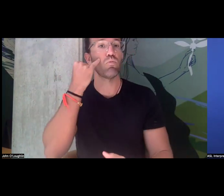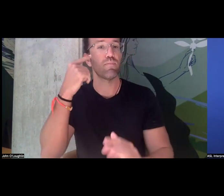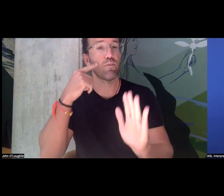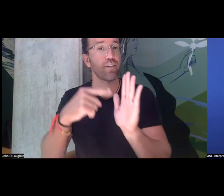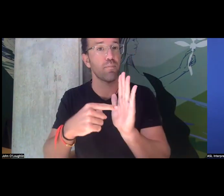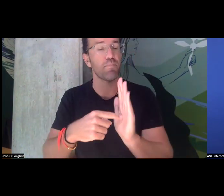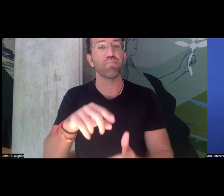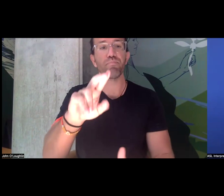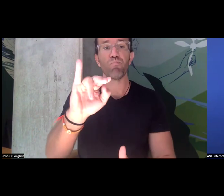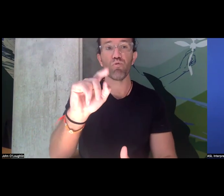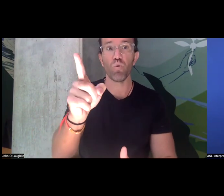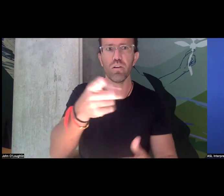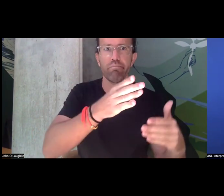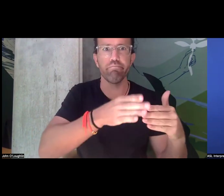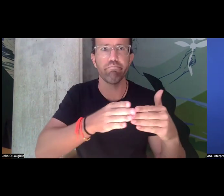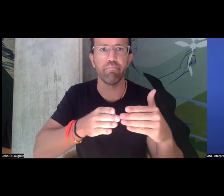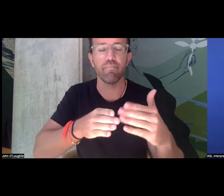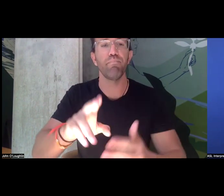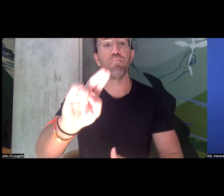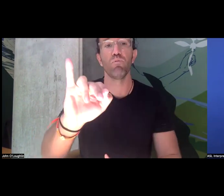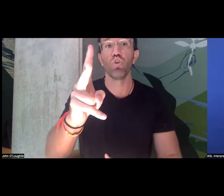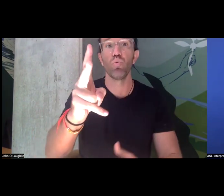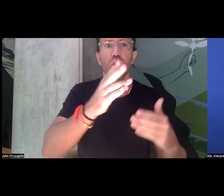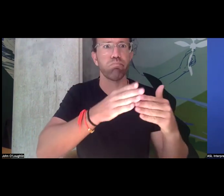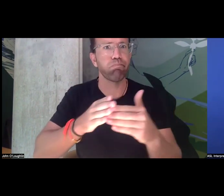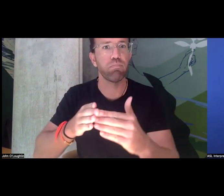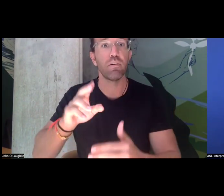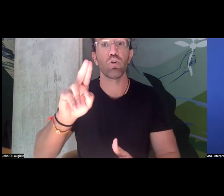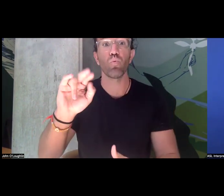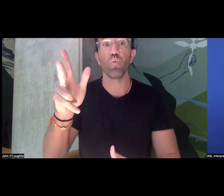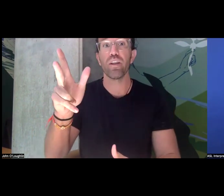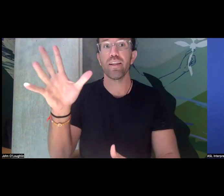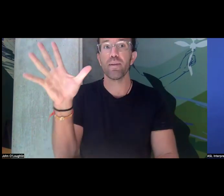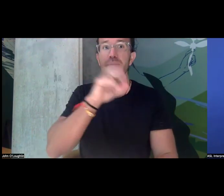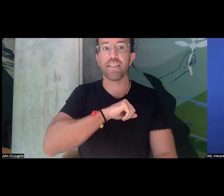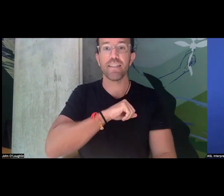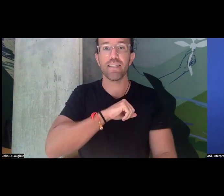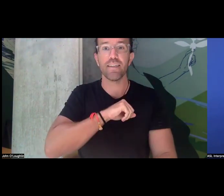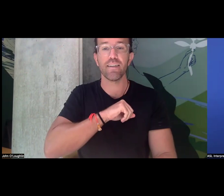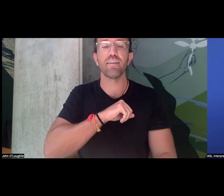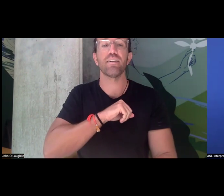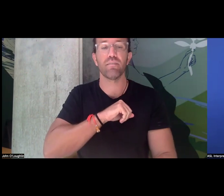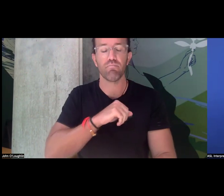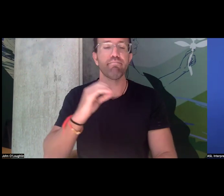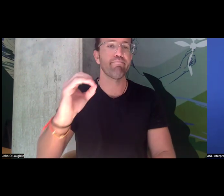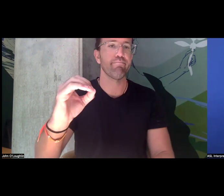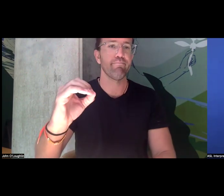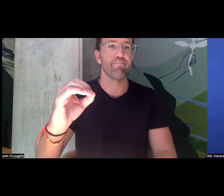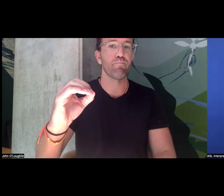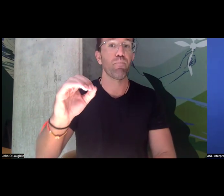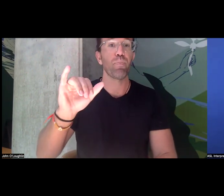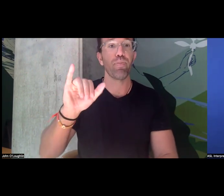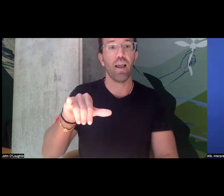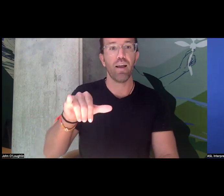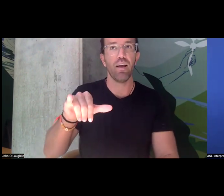are doing your part in your signing. For example, with Unit 1, if you're finishing up on your assignments, Unit 2, you finish all your assignments, but